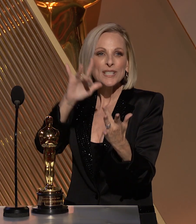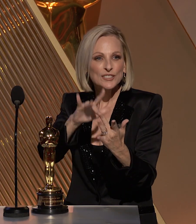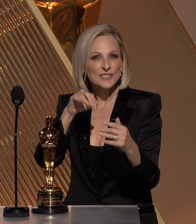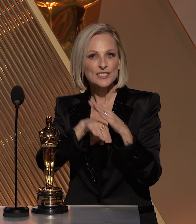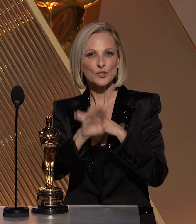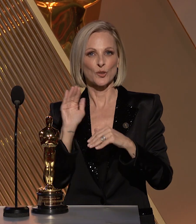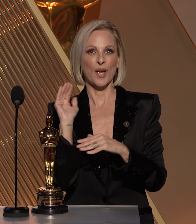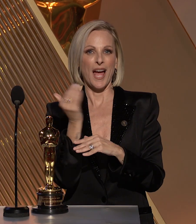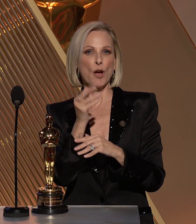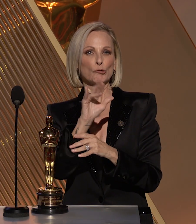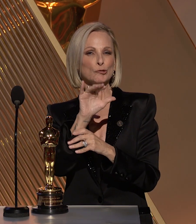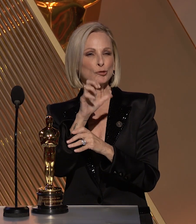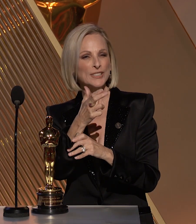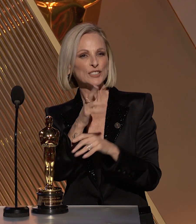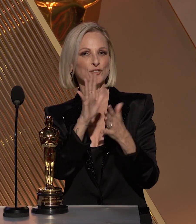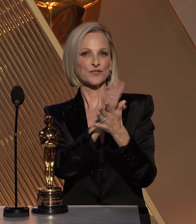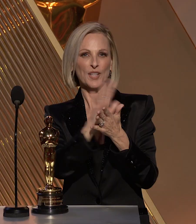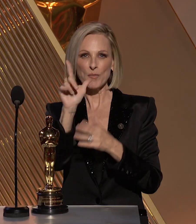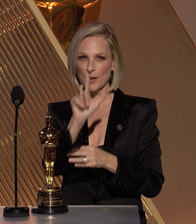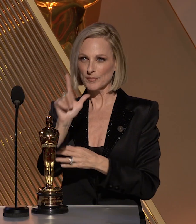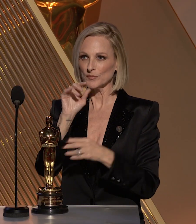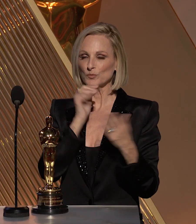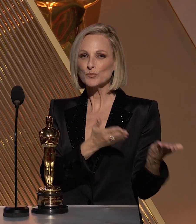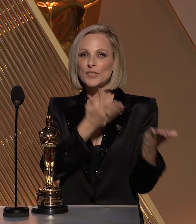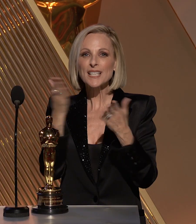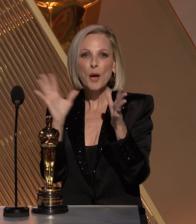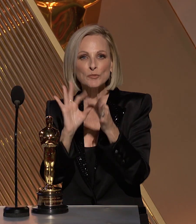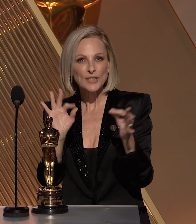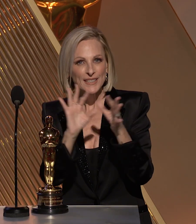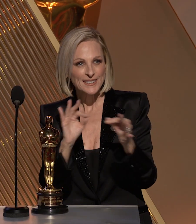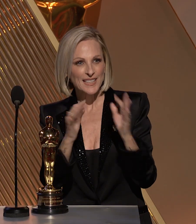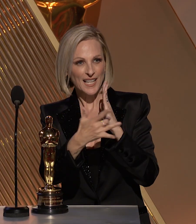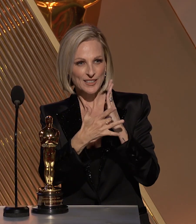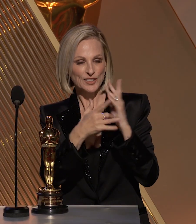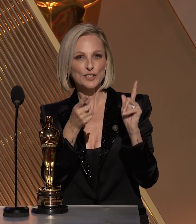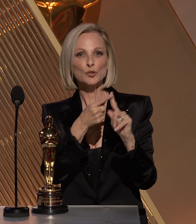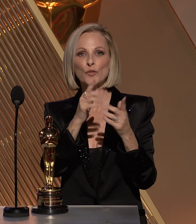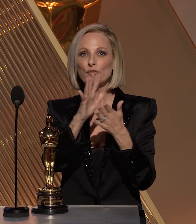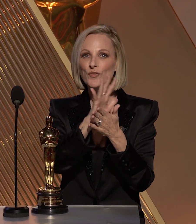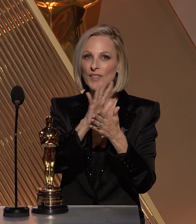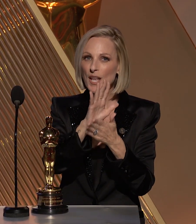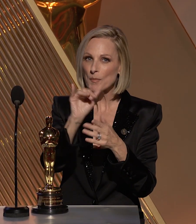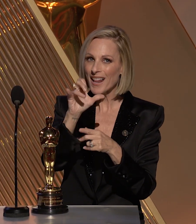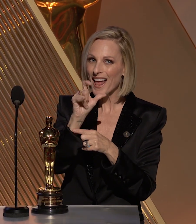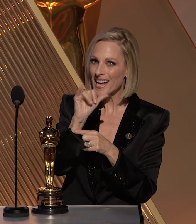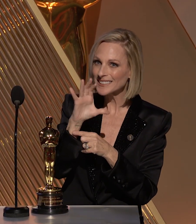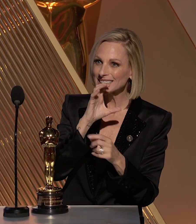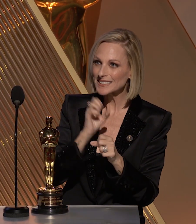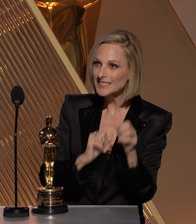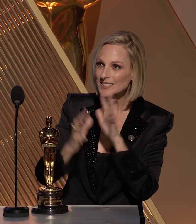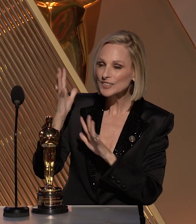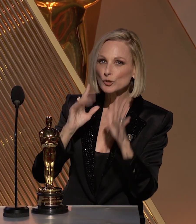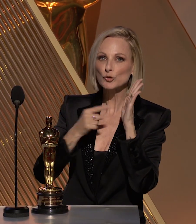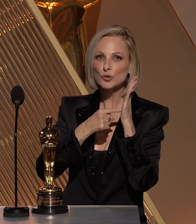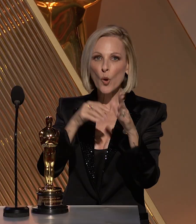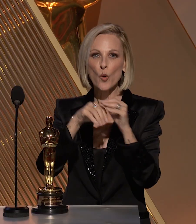our rich film libraries to bring captioning technology to film classics, shown in